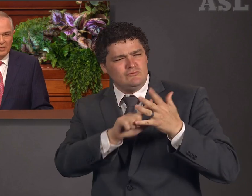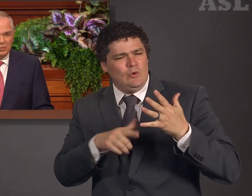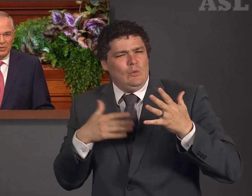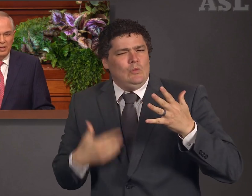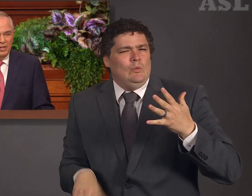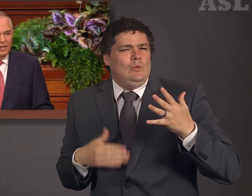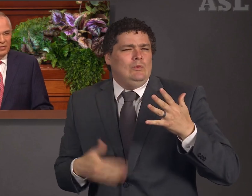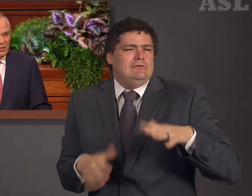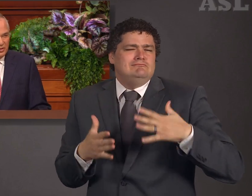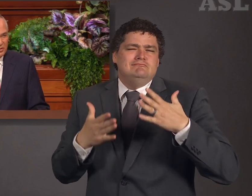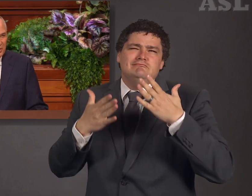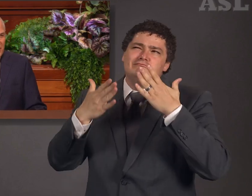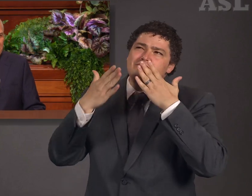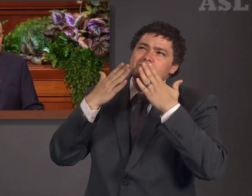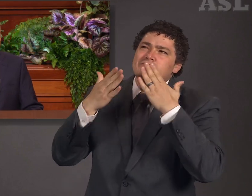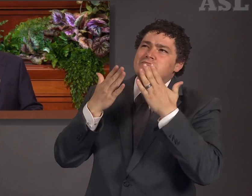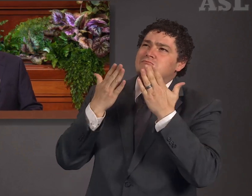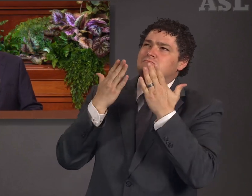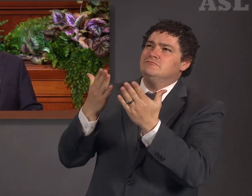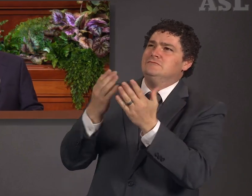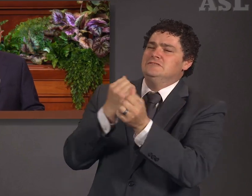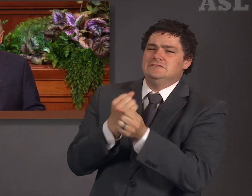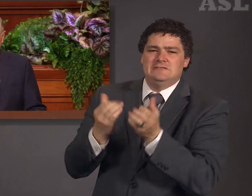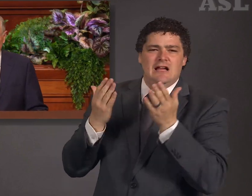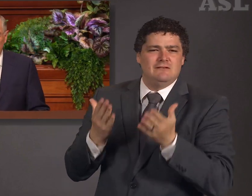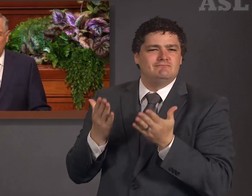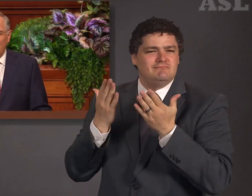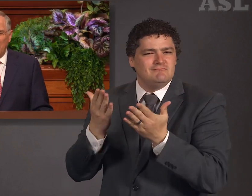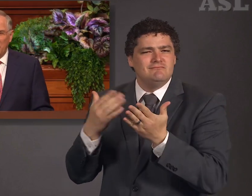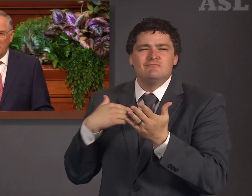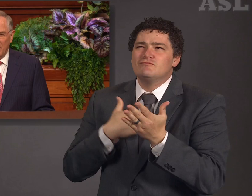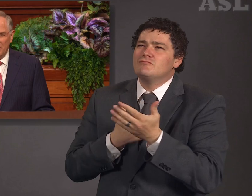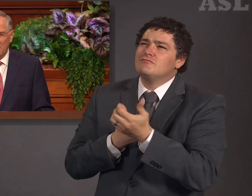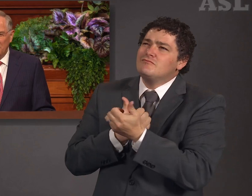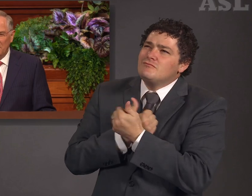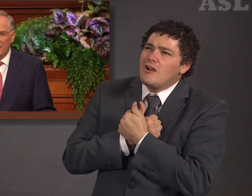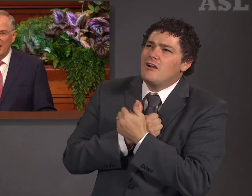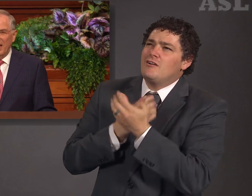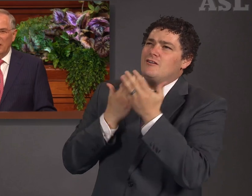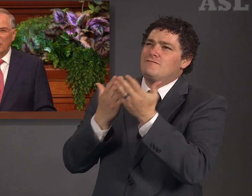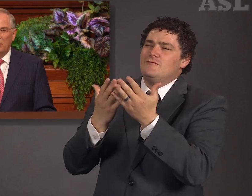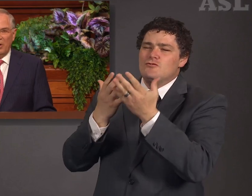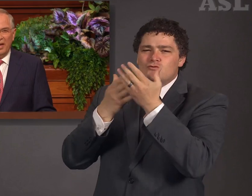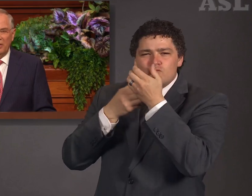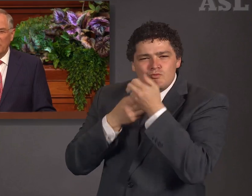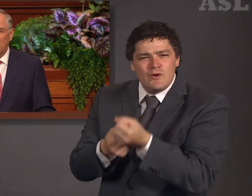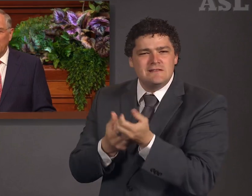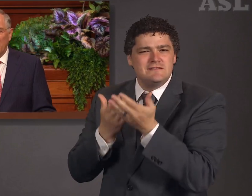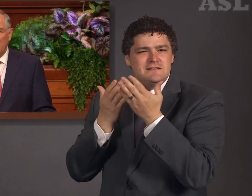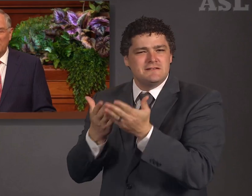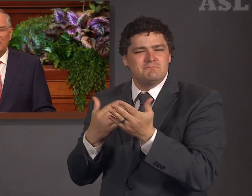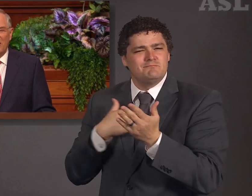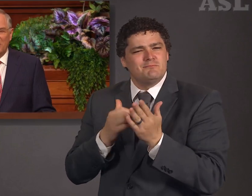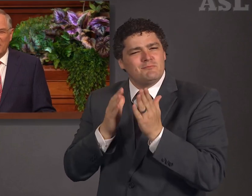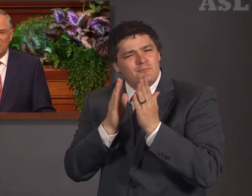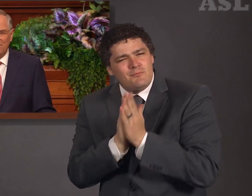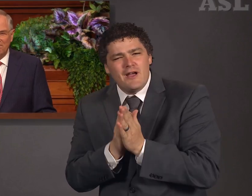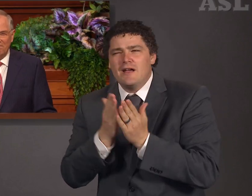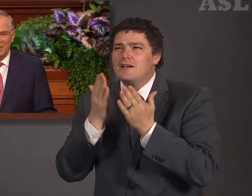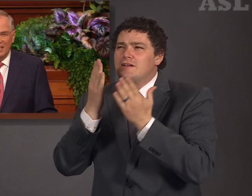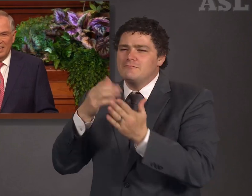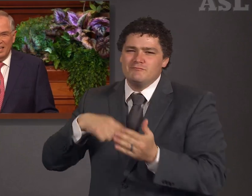restored gospel of Jesus Christ. We love him and we trust him and we pray that we will forever follow